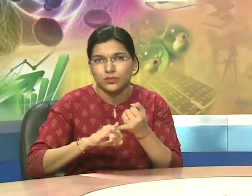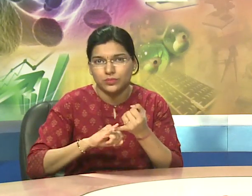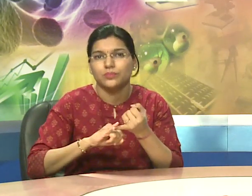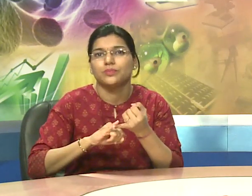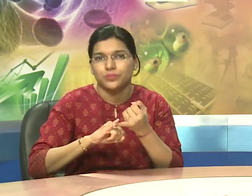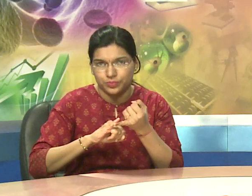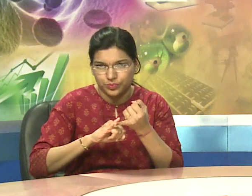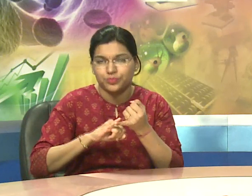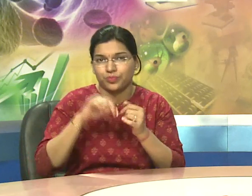on road